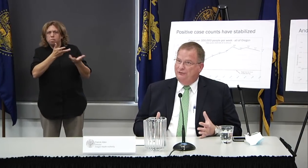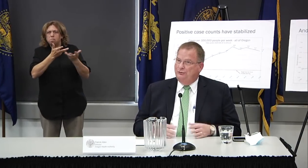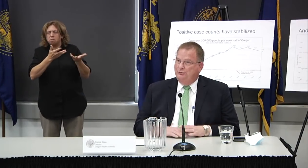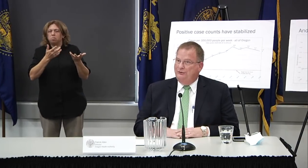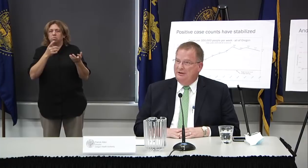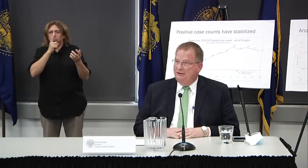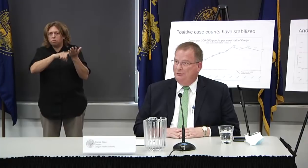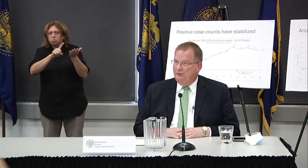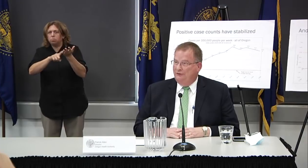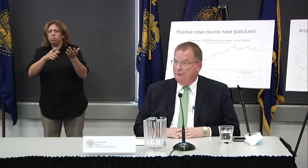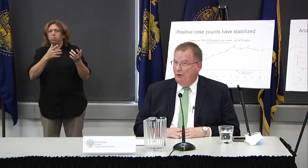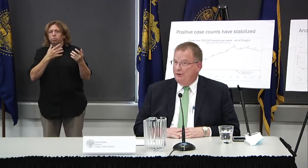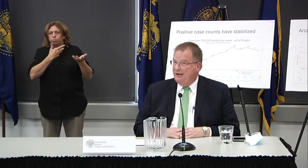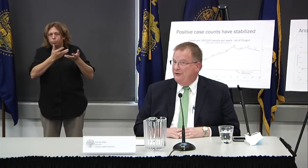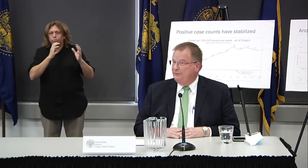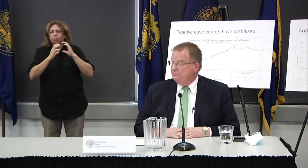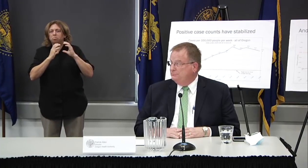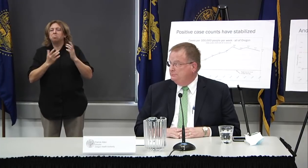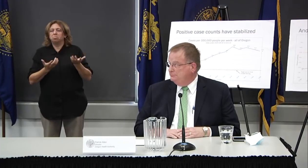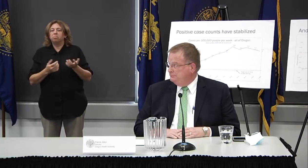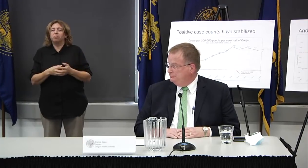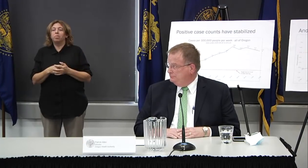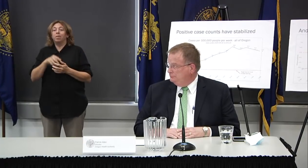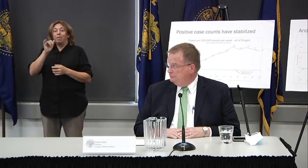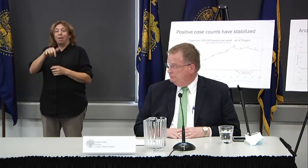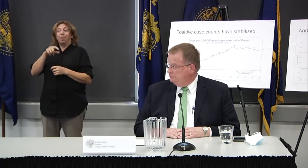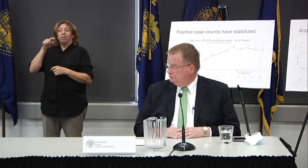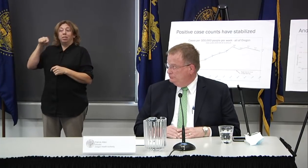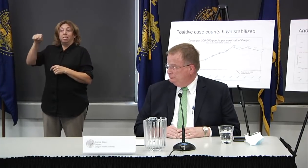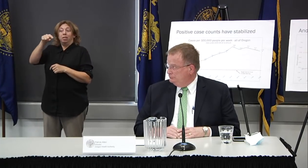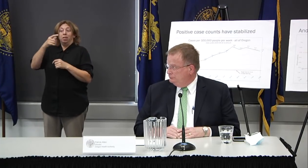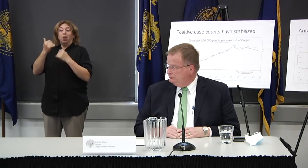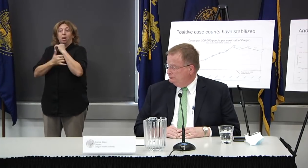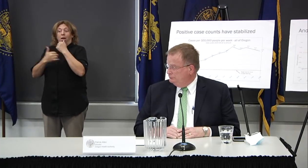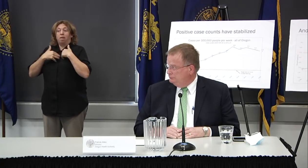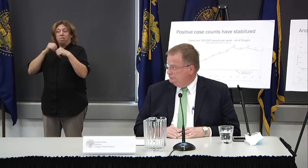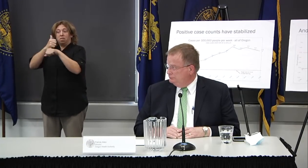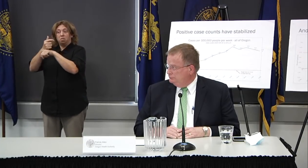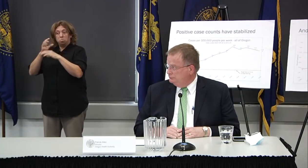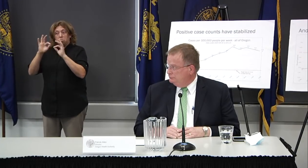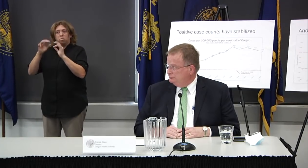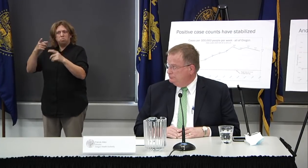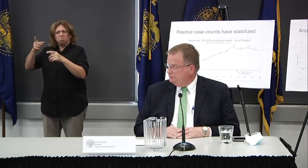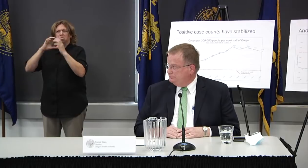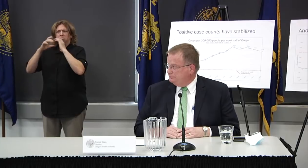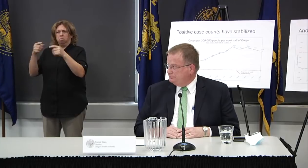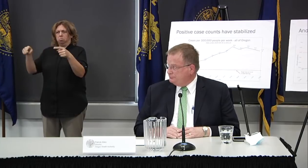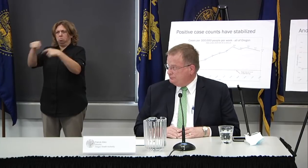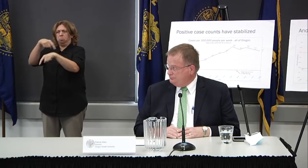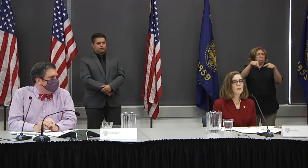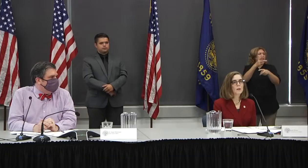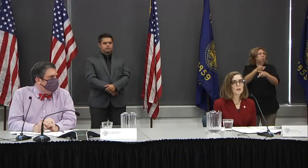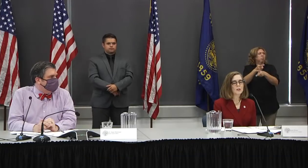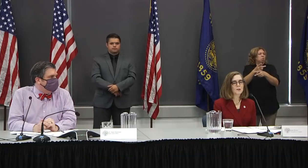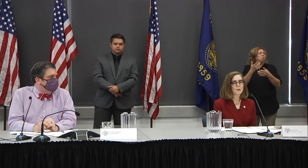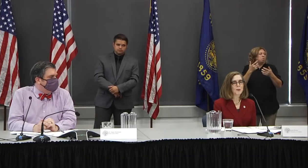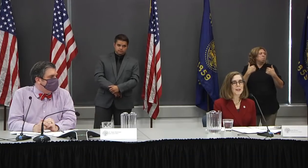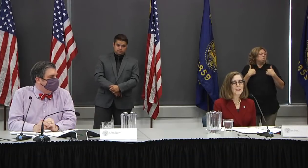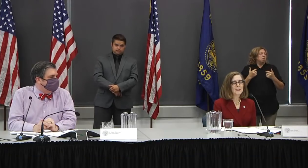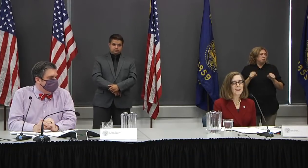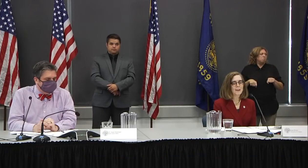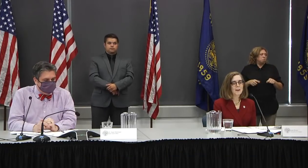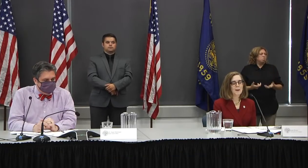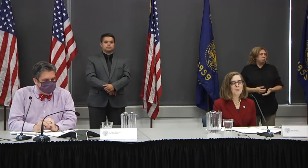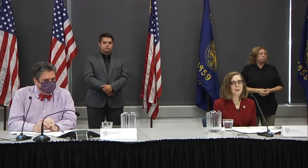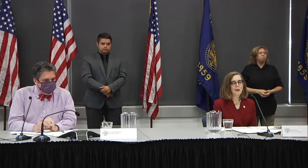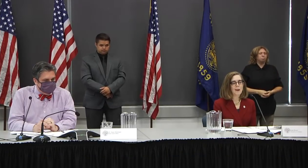kinds of things are tools that local government already has. And the only other thing that I would add is that one of the lessons for me,